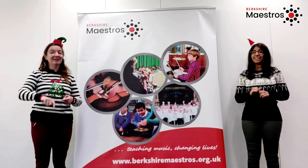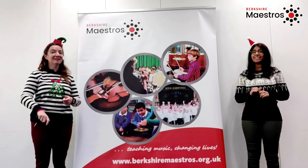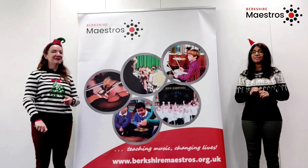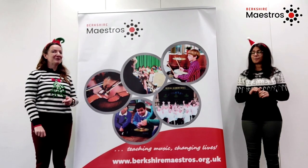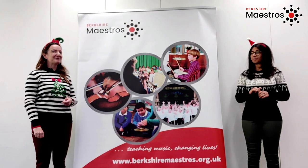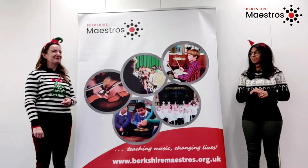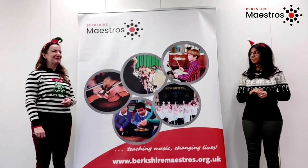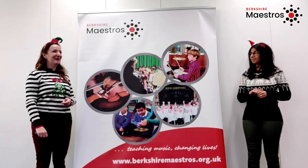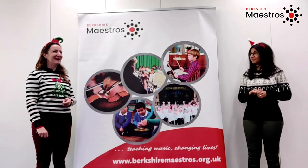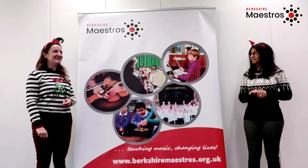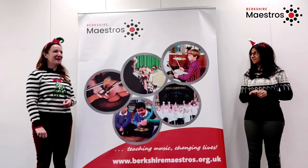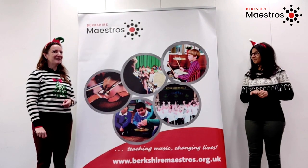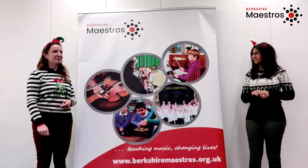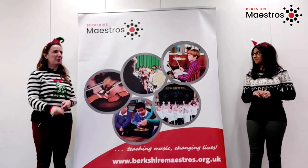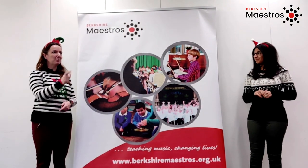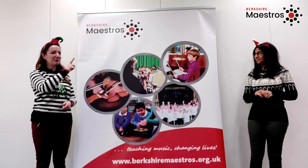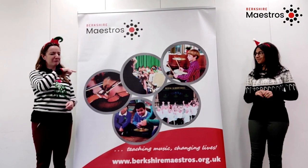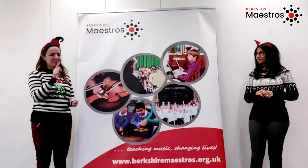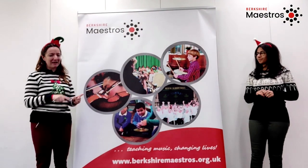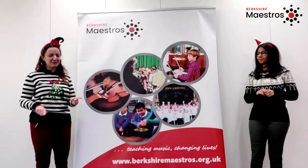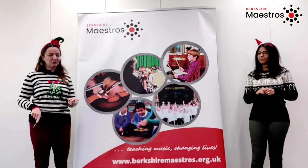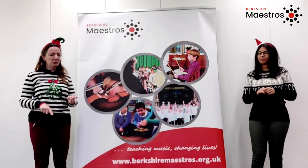nigh. Great, I think we go all the way from cattle all the